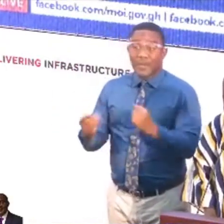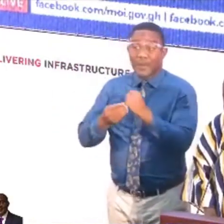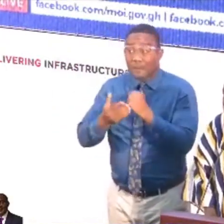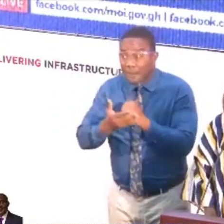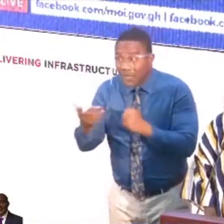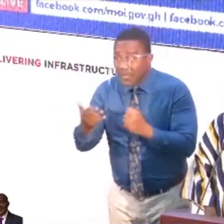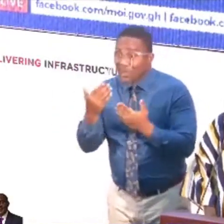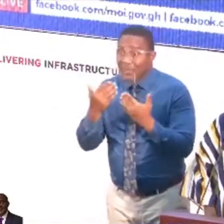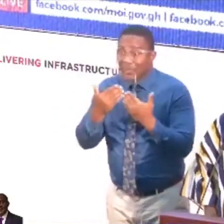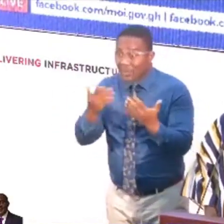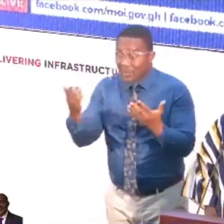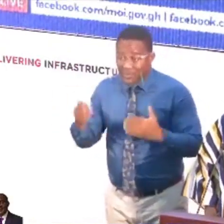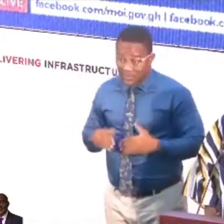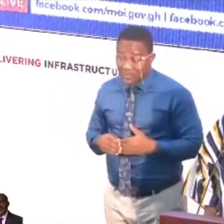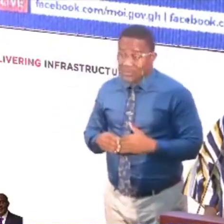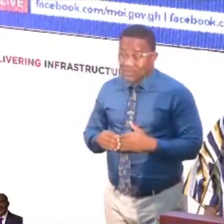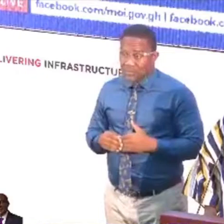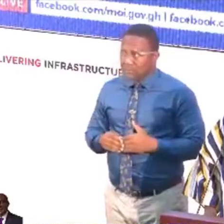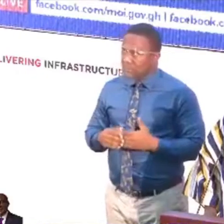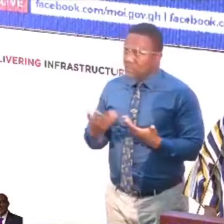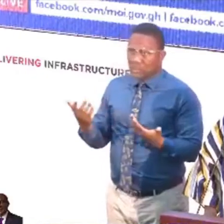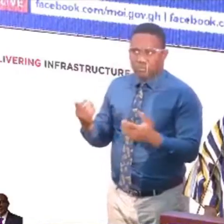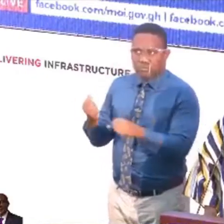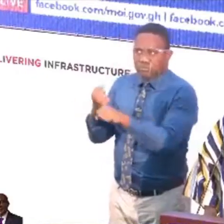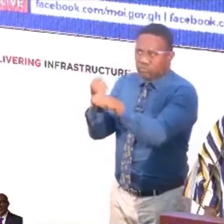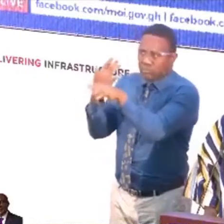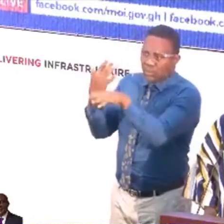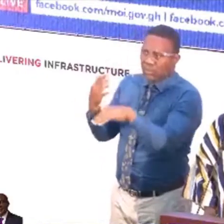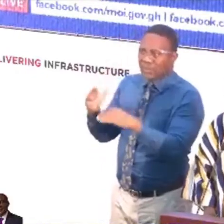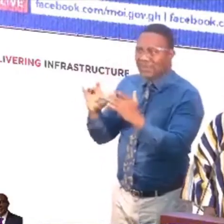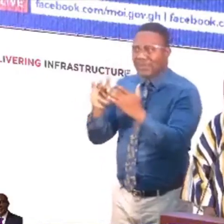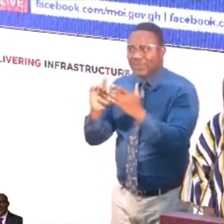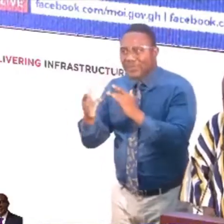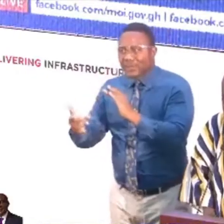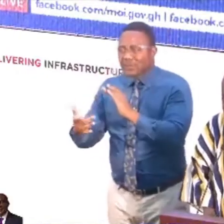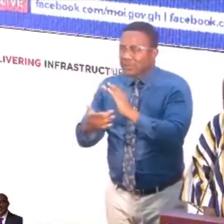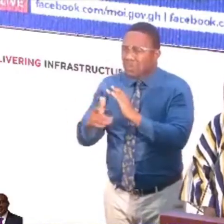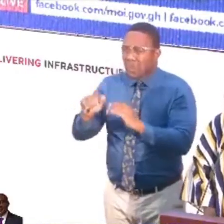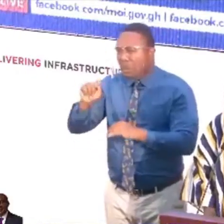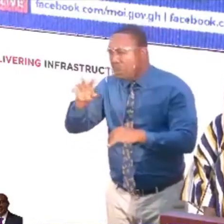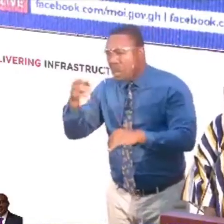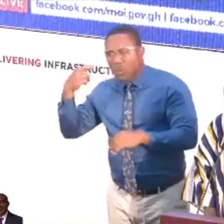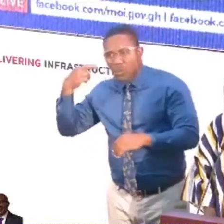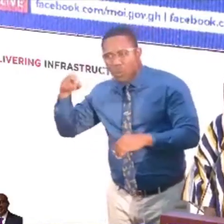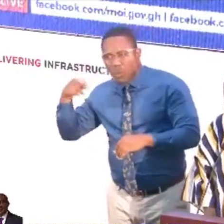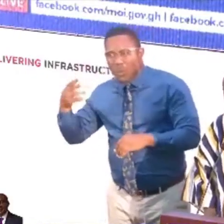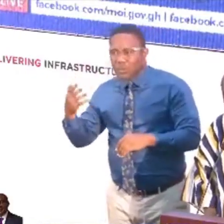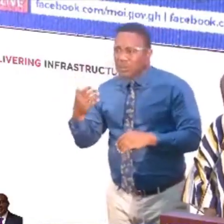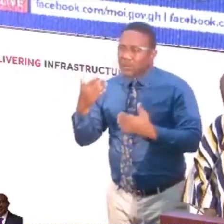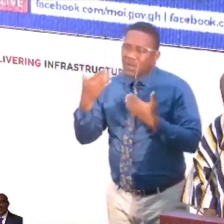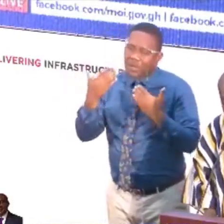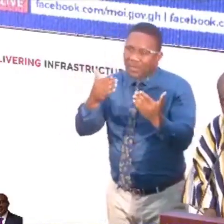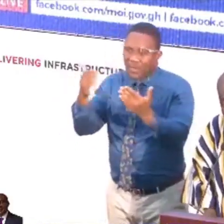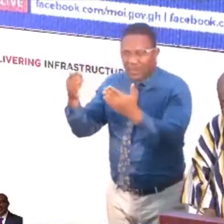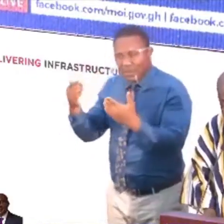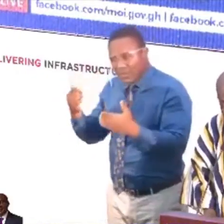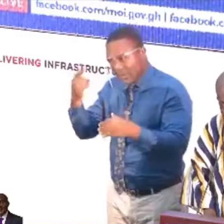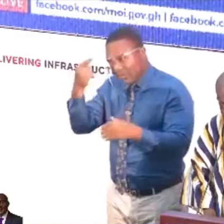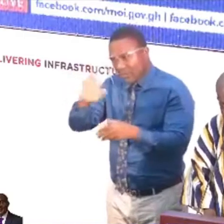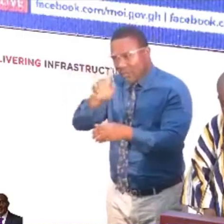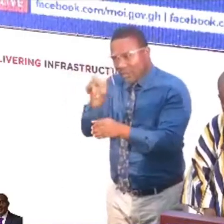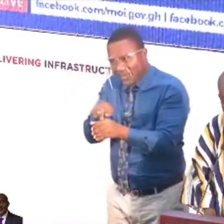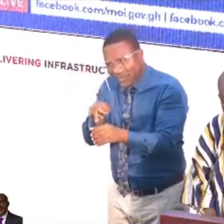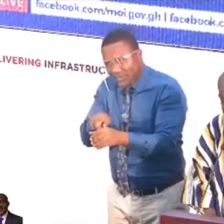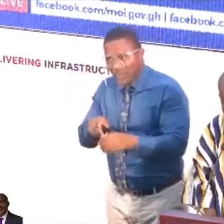thank you. And for the millions who joined us through the power of television, radio, and online platforms, we thank you for